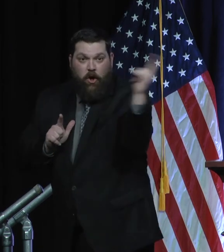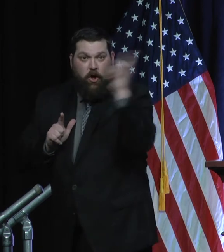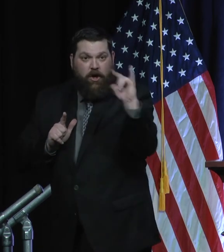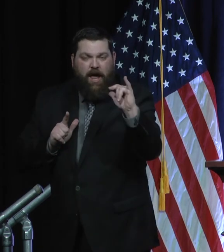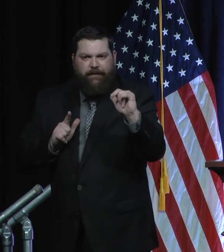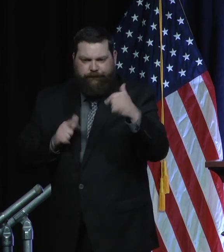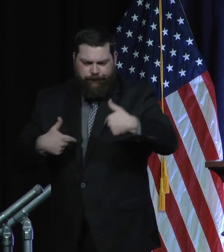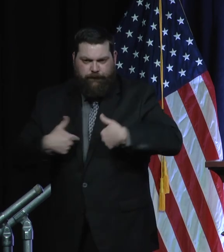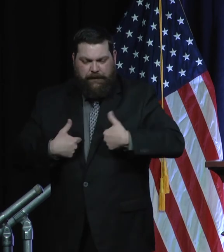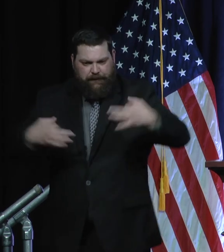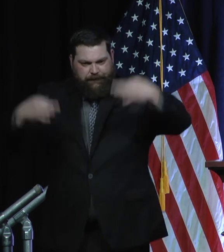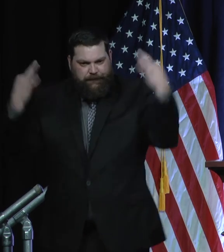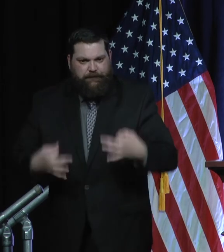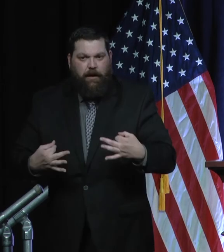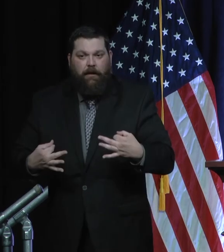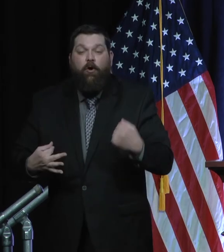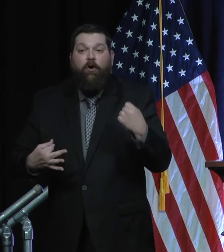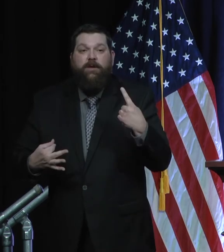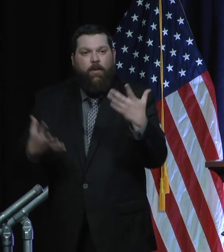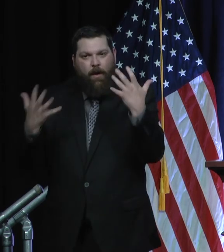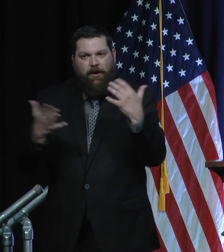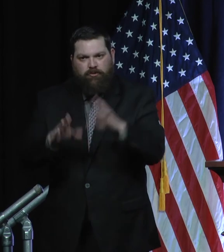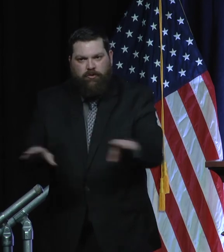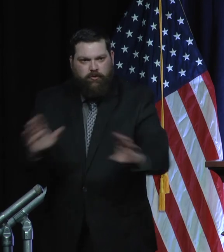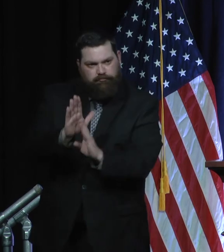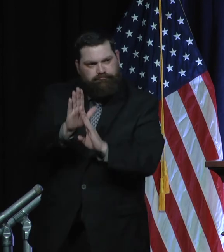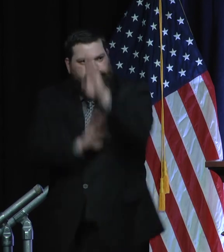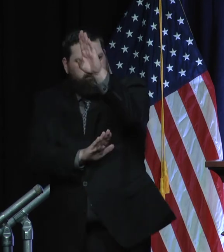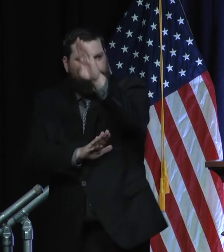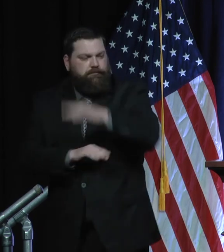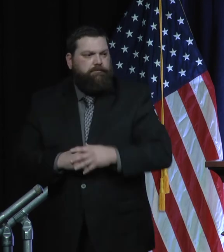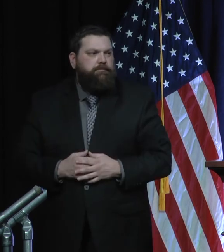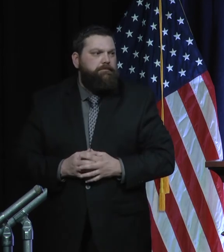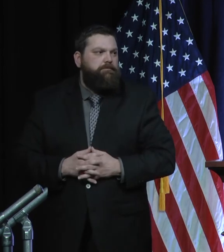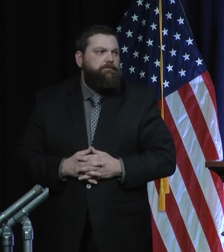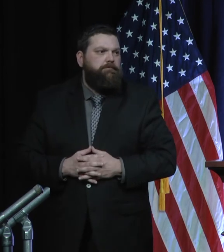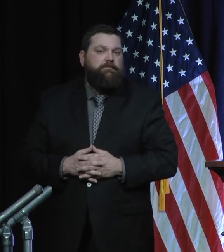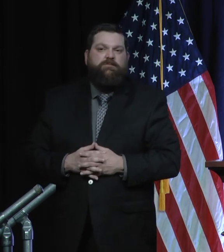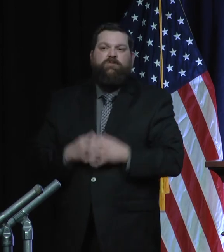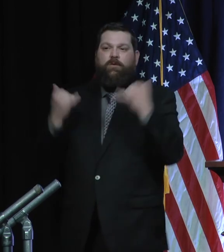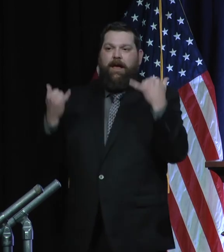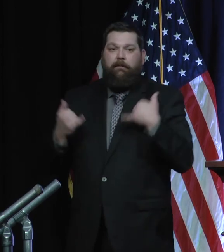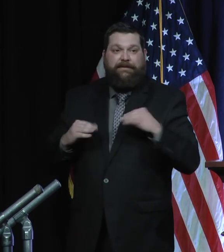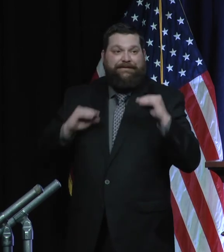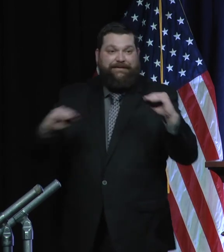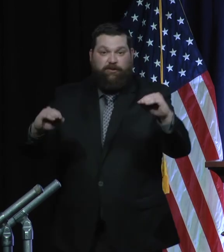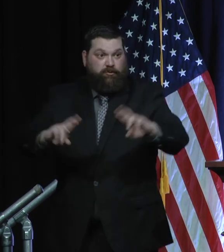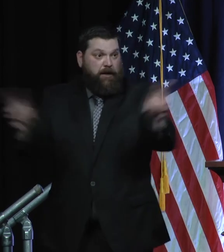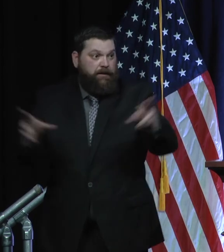environment in which we want our children to thrive in. Now I'm going to teach you a salute. Are you ready?